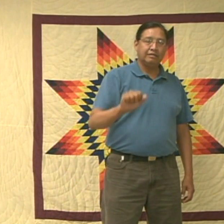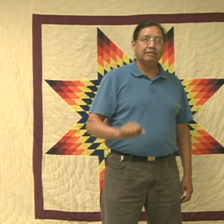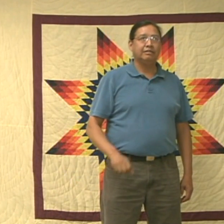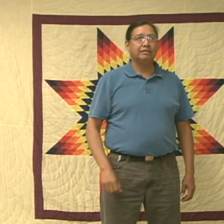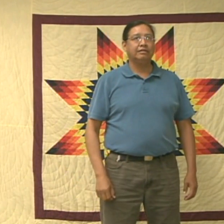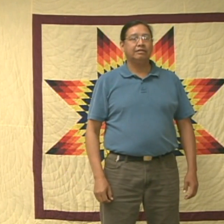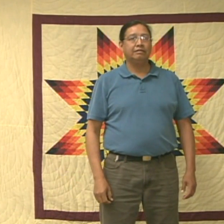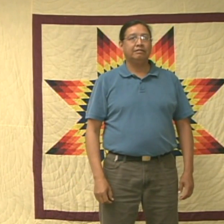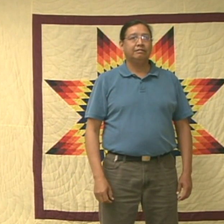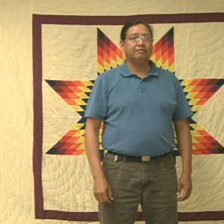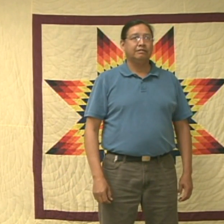Yes.